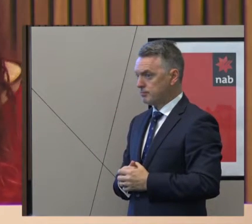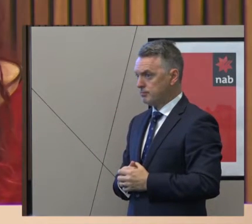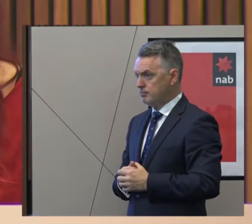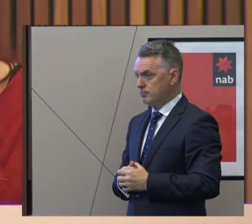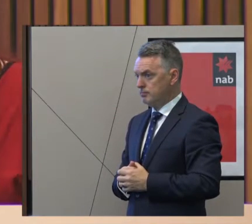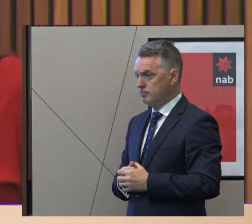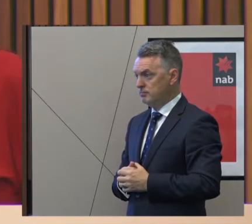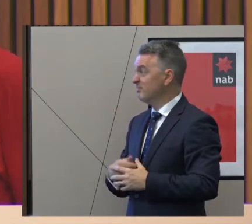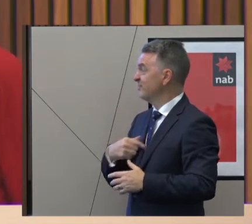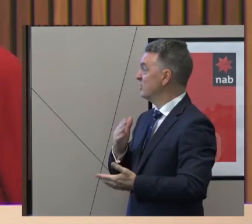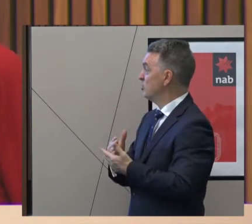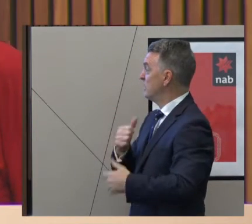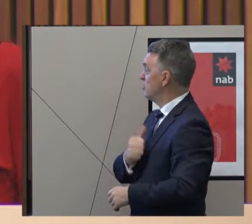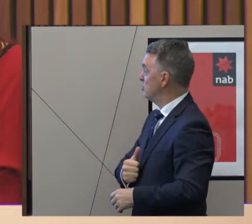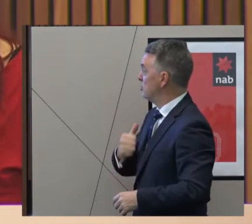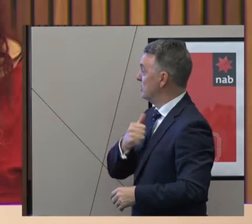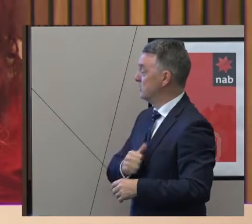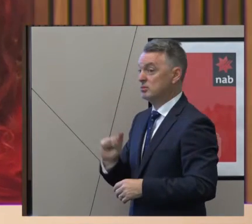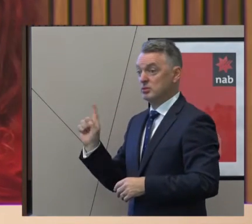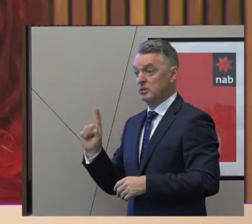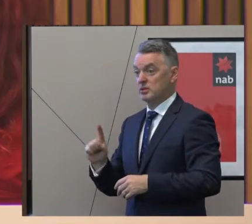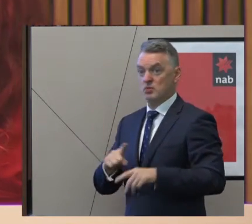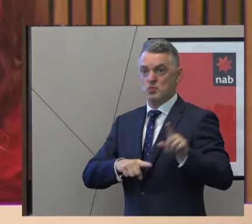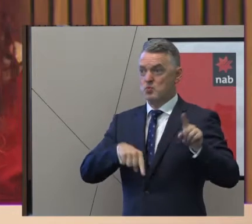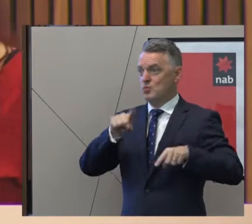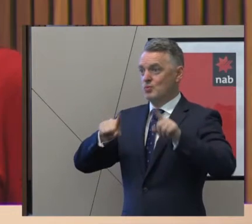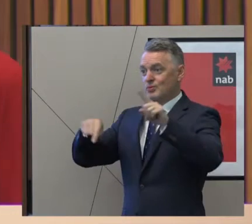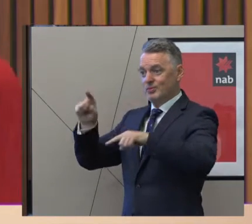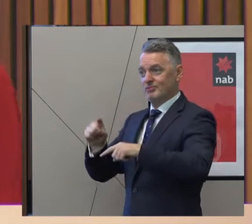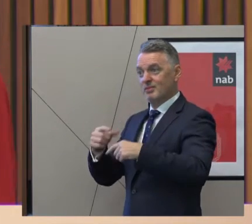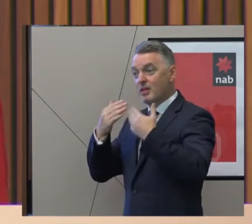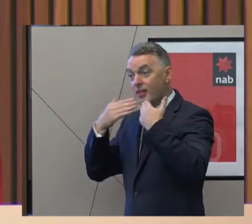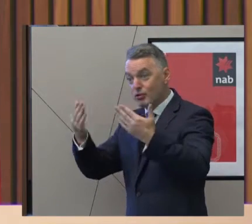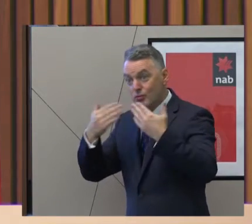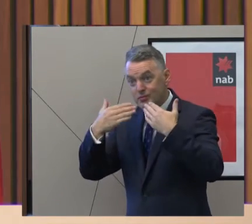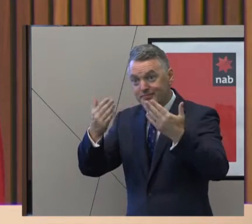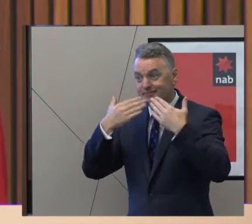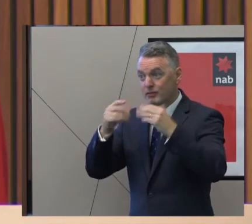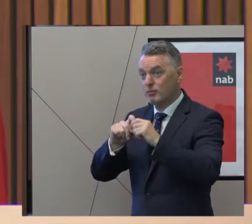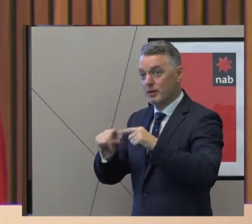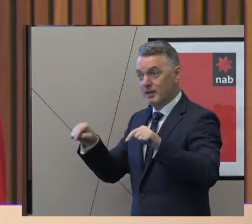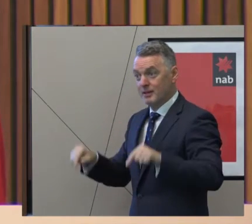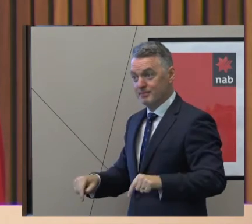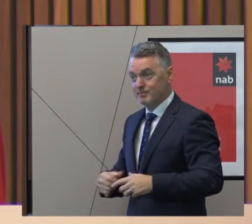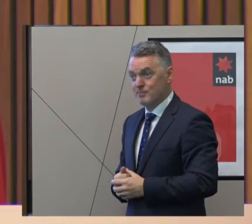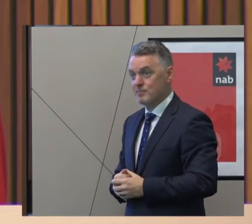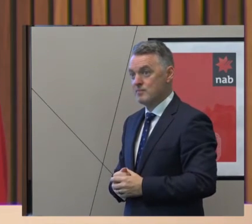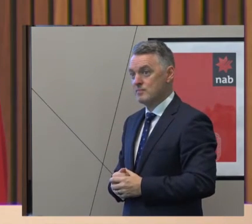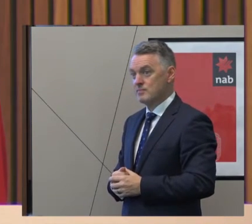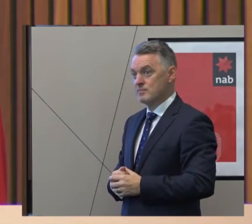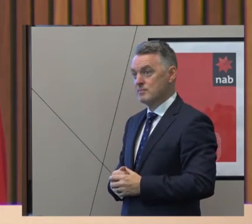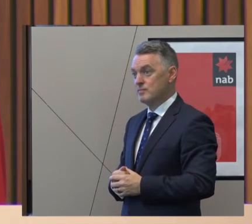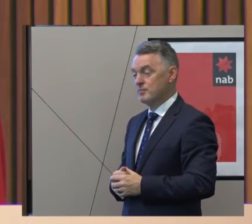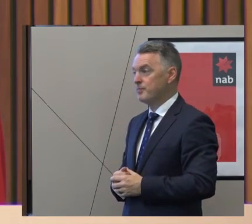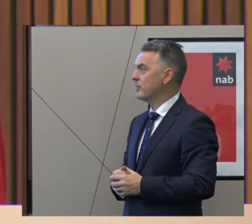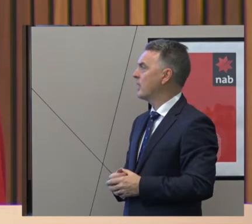I really enjoyed today and seeing this mix of people that I mentioned before, and I want to thank you all for participating. I